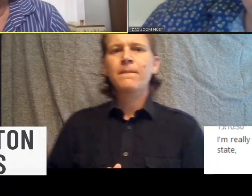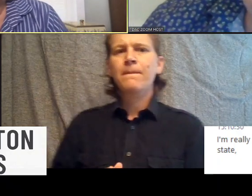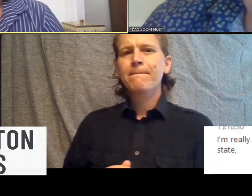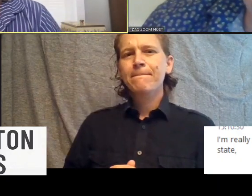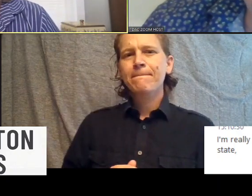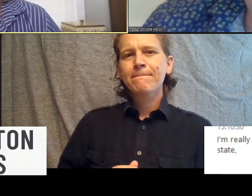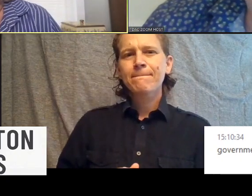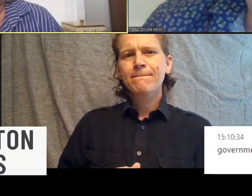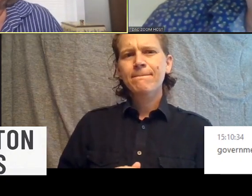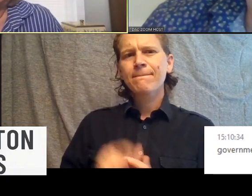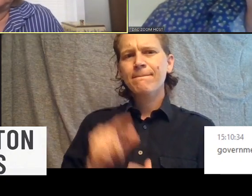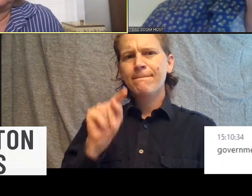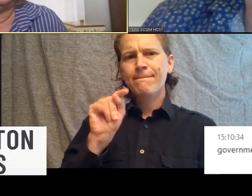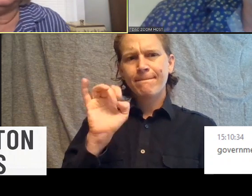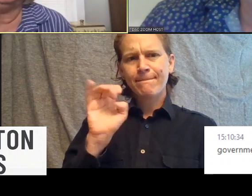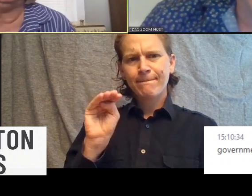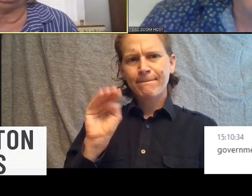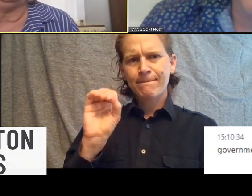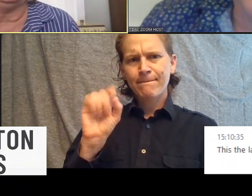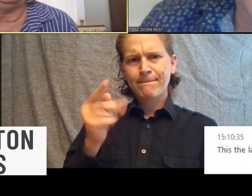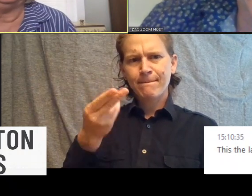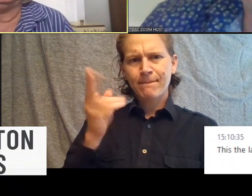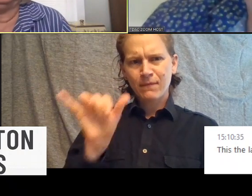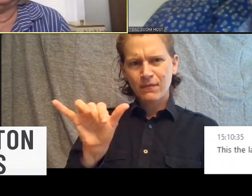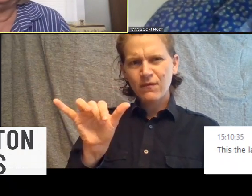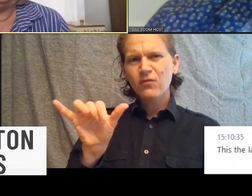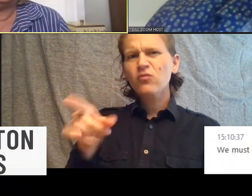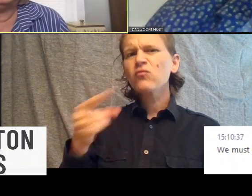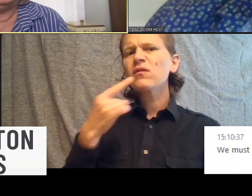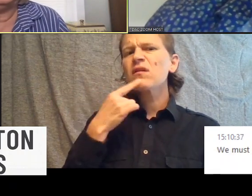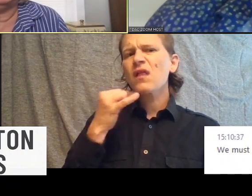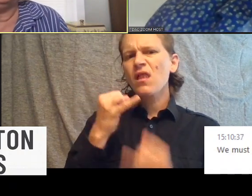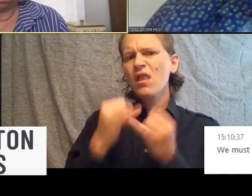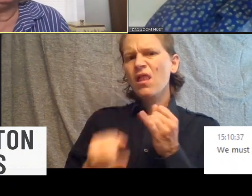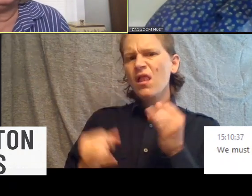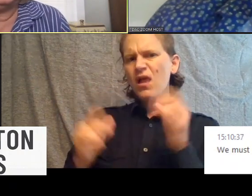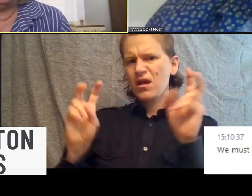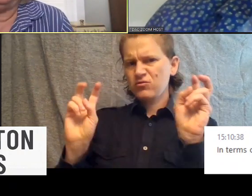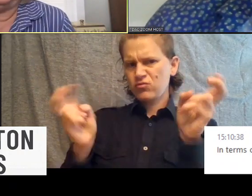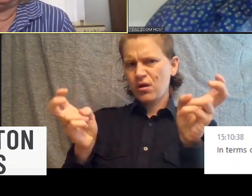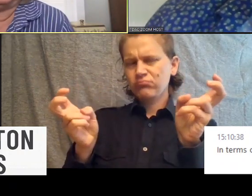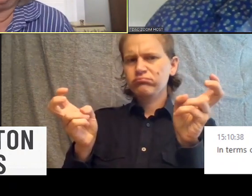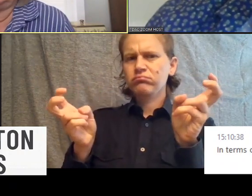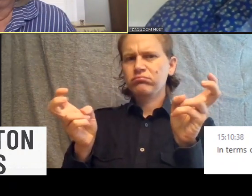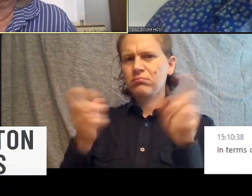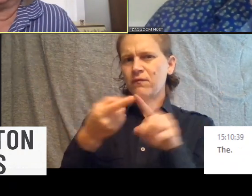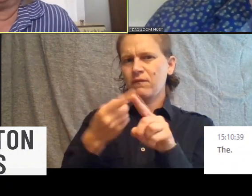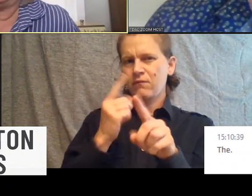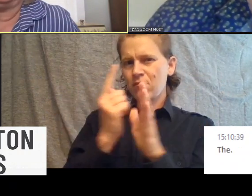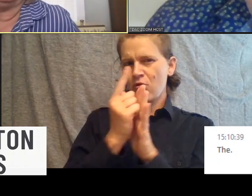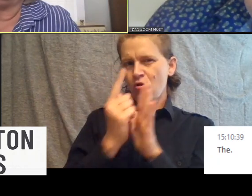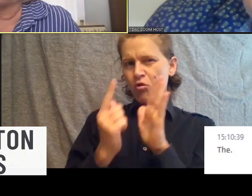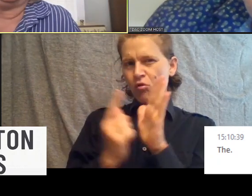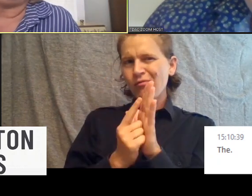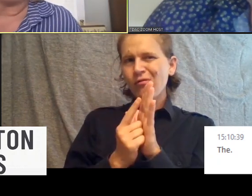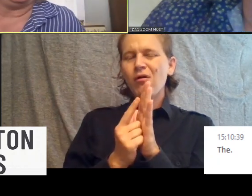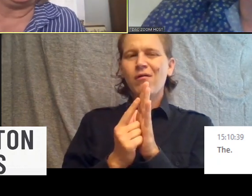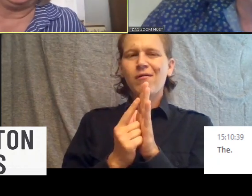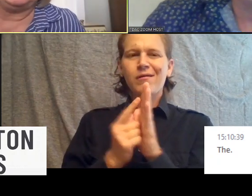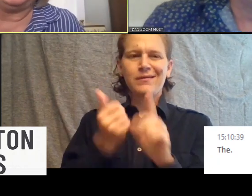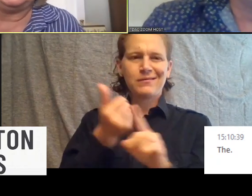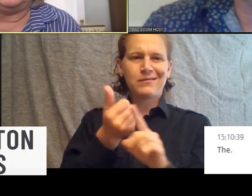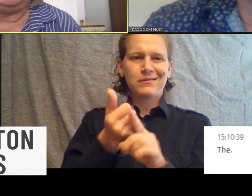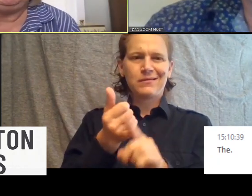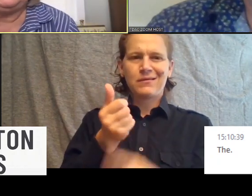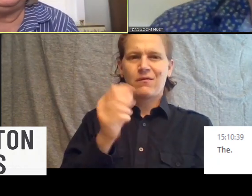And Timothy, as you said, the last title of the law or section of the law are miscellaneous provisions that really just apply to all the